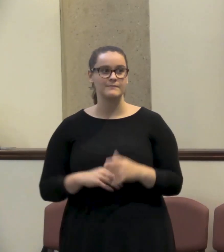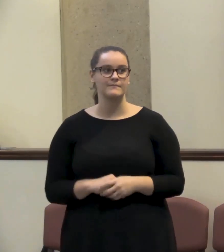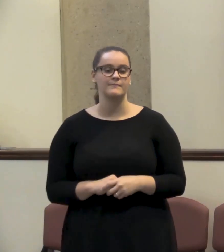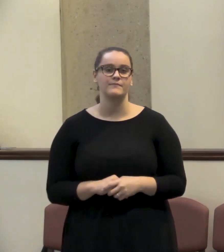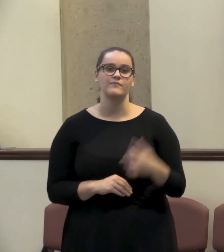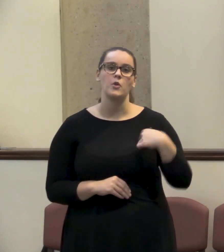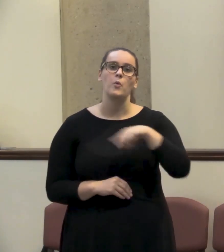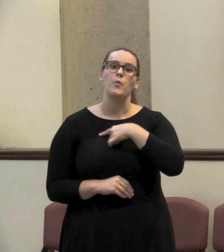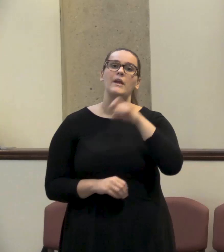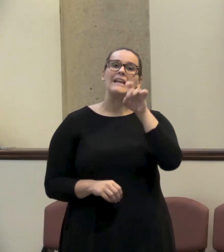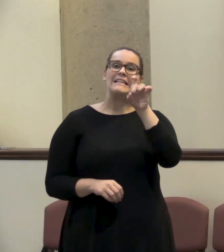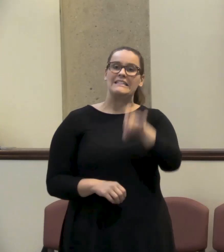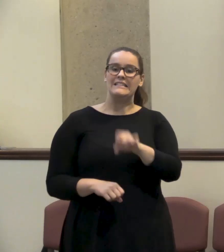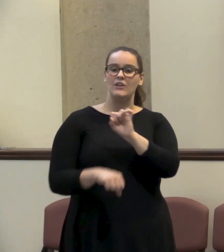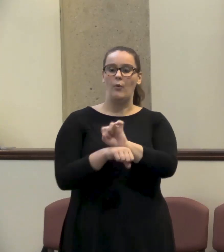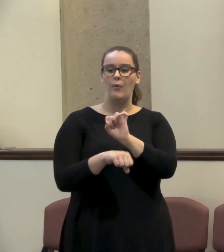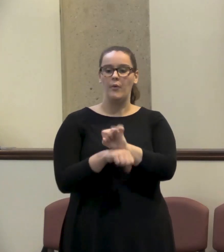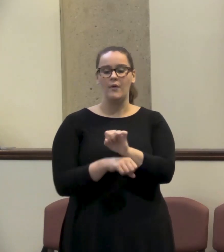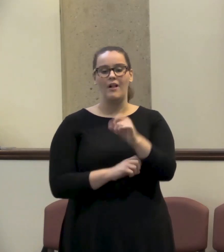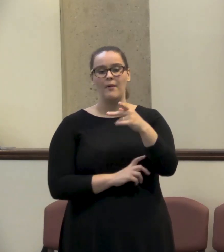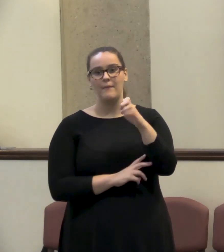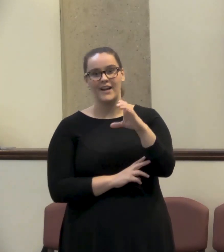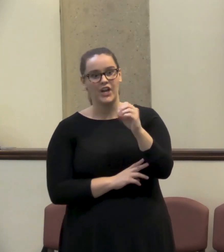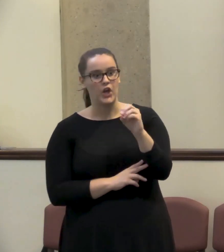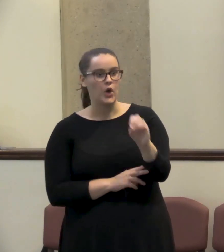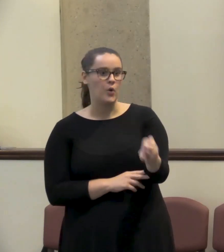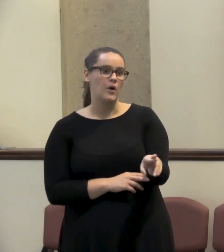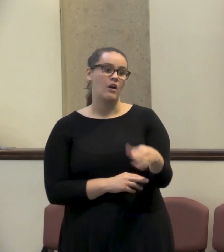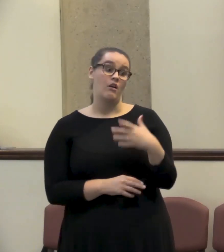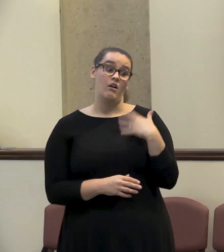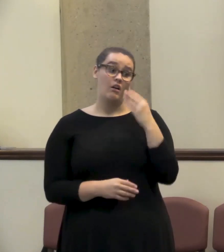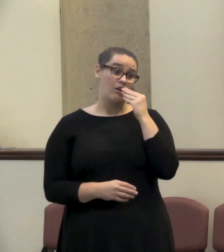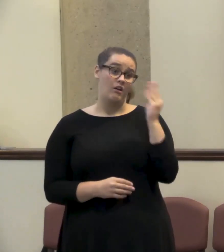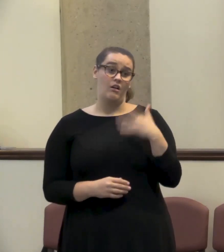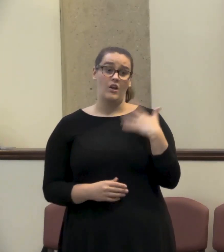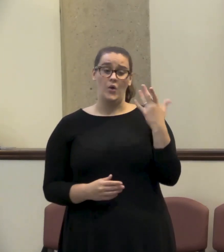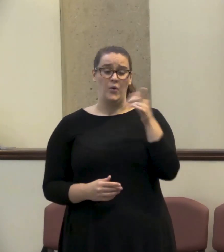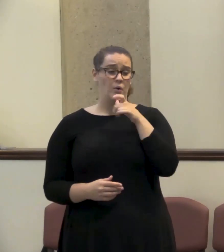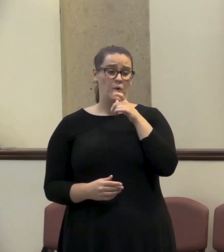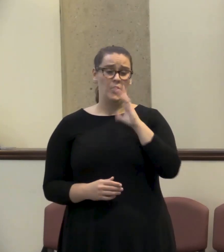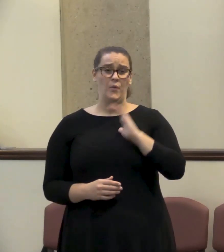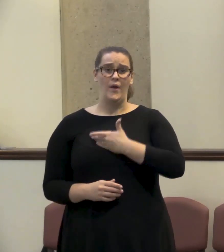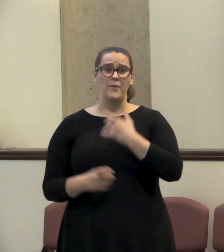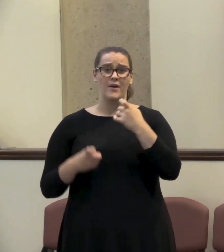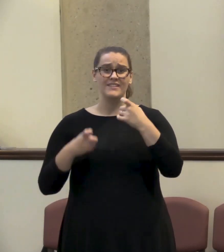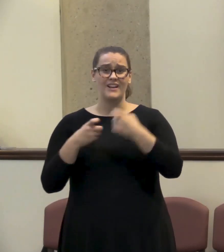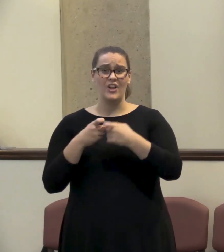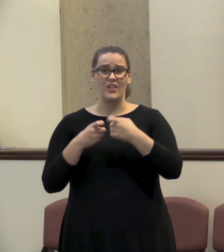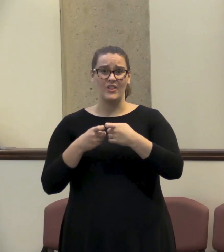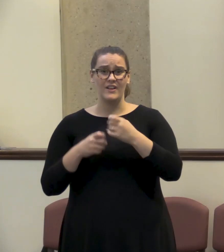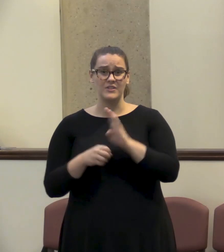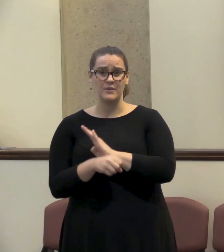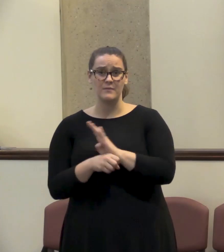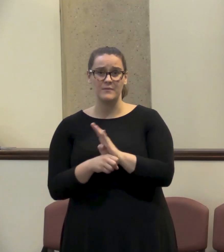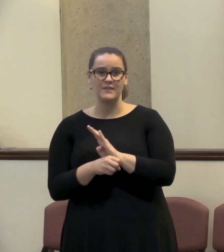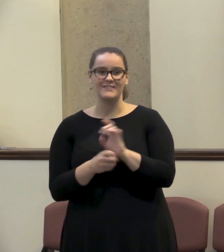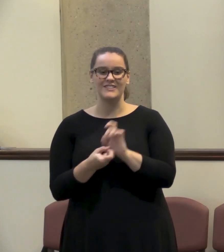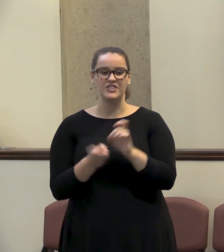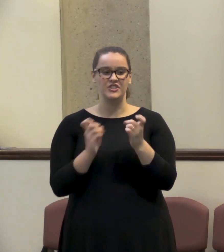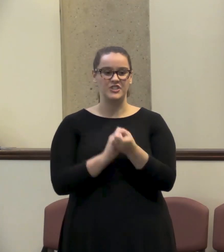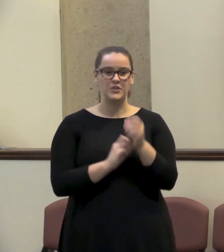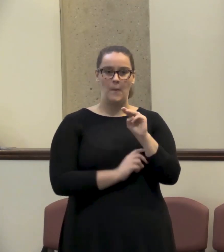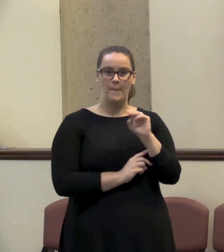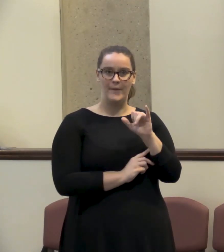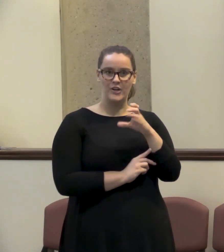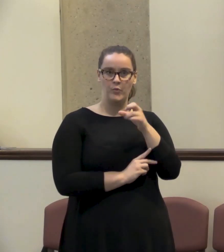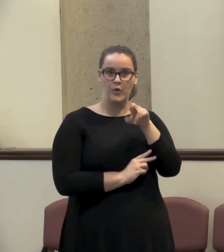And we need to work with Pepco or whoever the hell is our electric supplier and get into the world of microgrids,